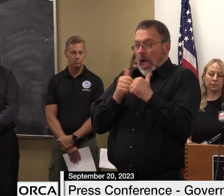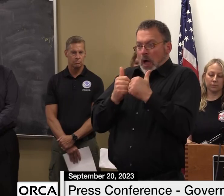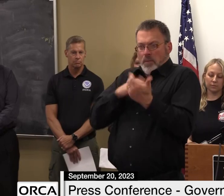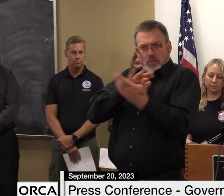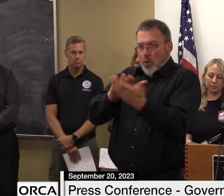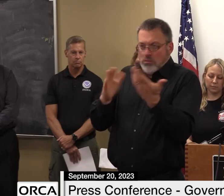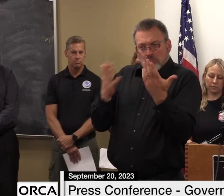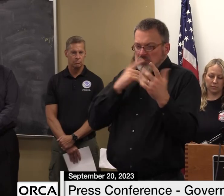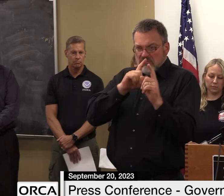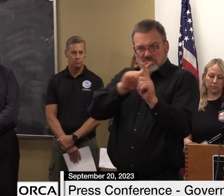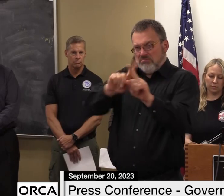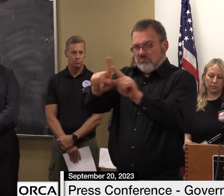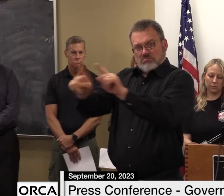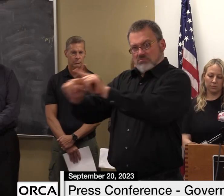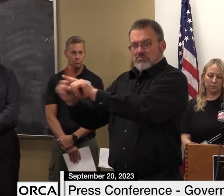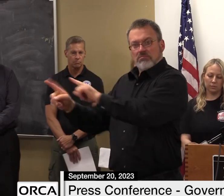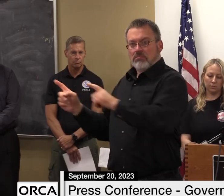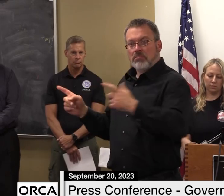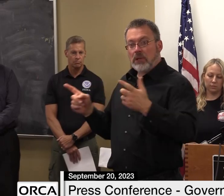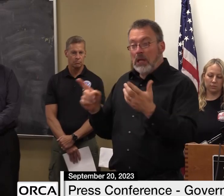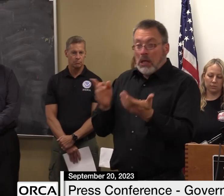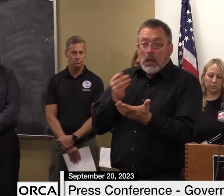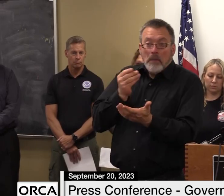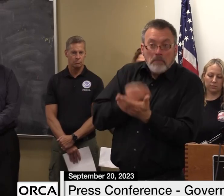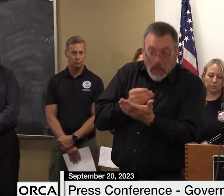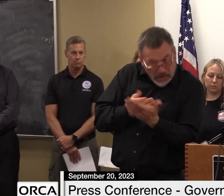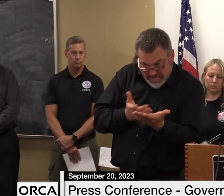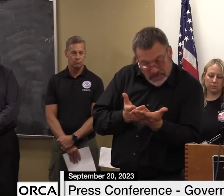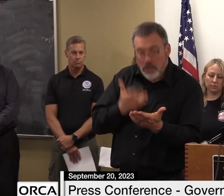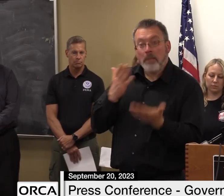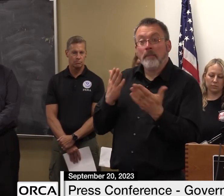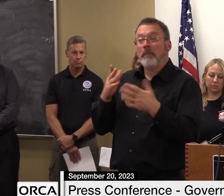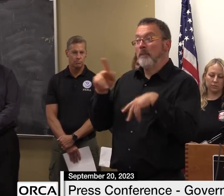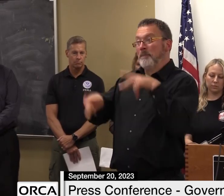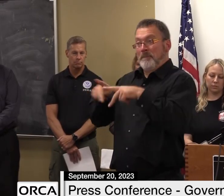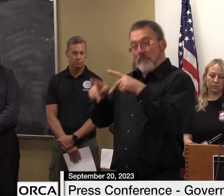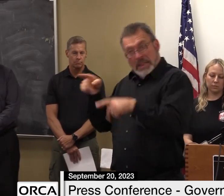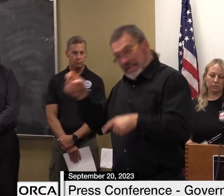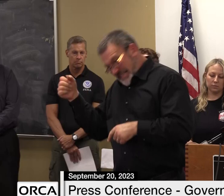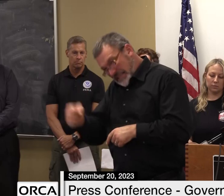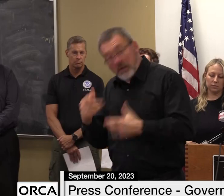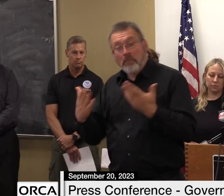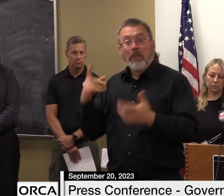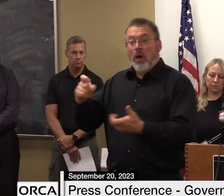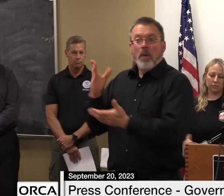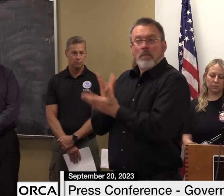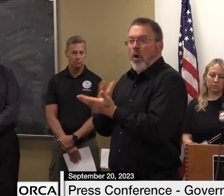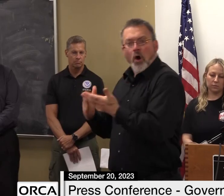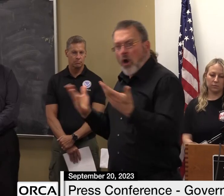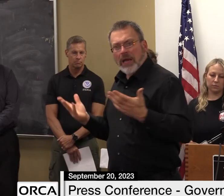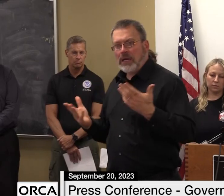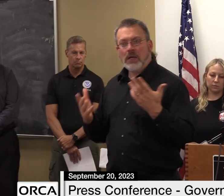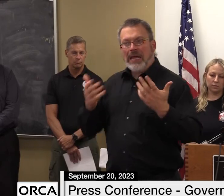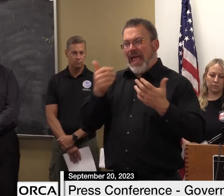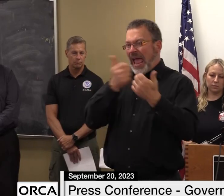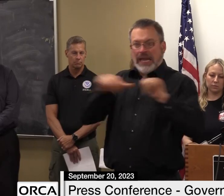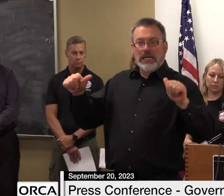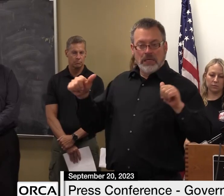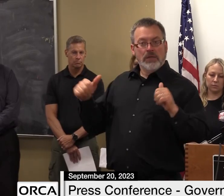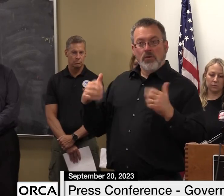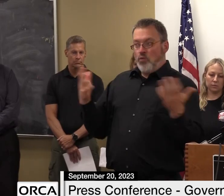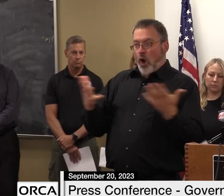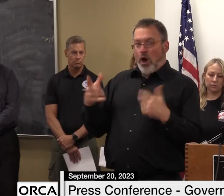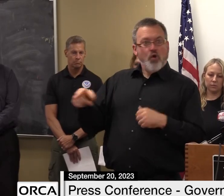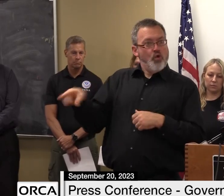just be financial, it might be just trying to find someone from out of the area, or if there's so much that